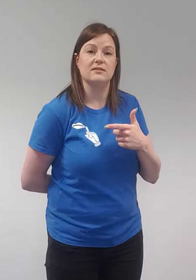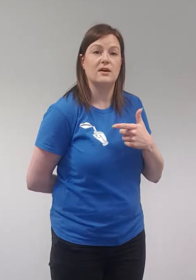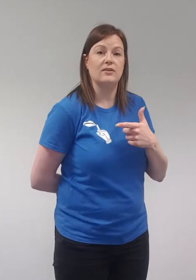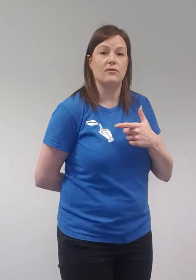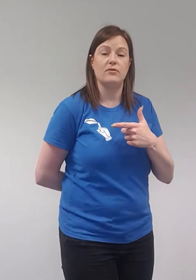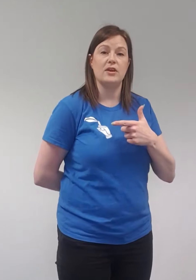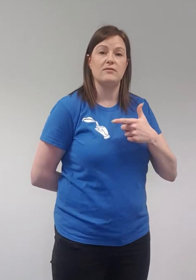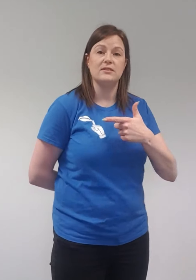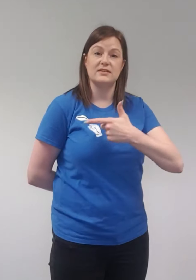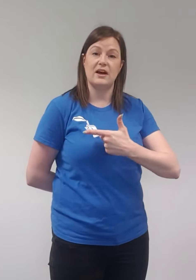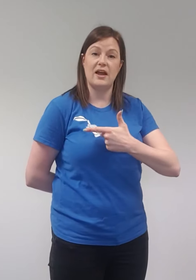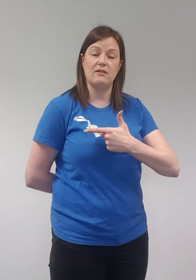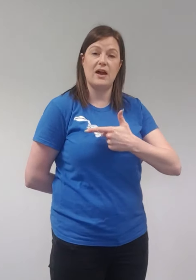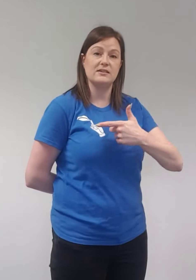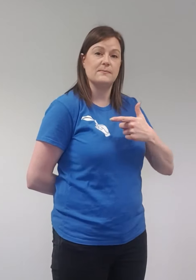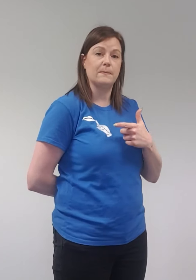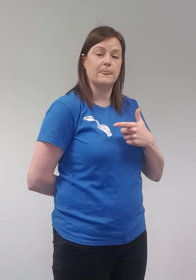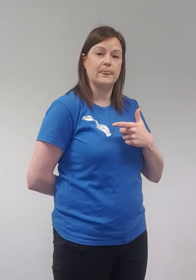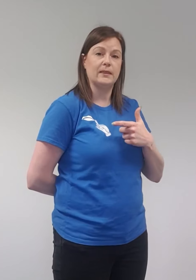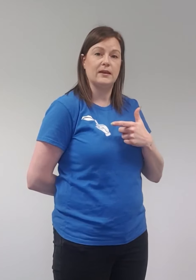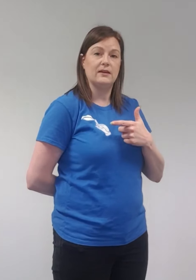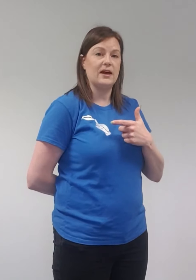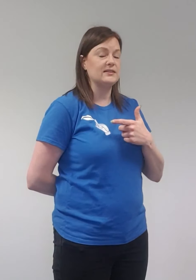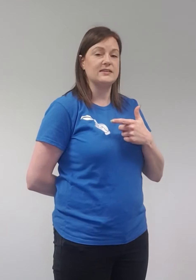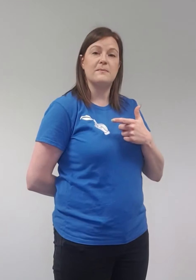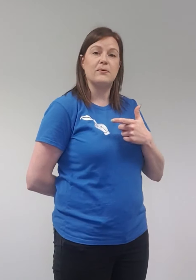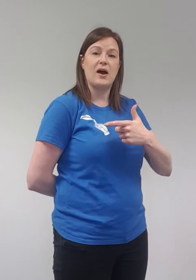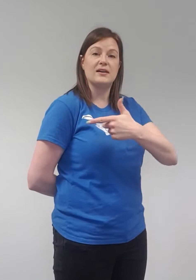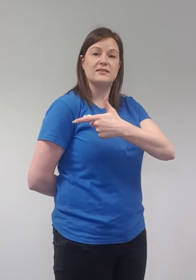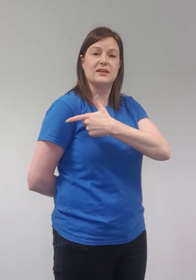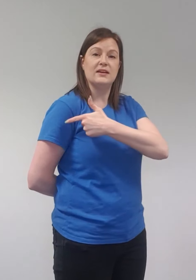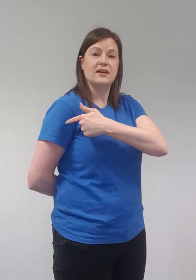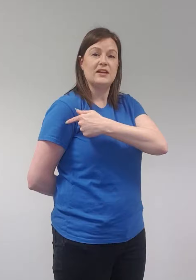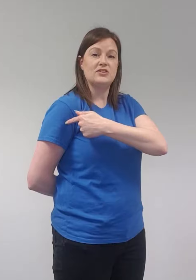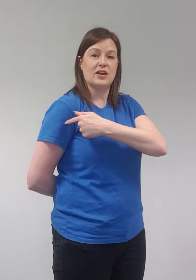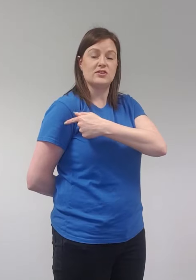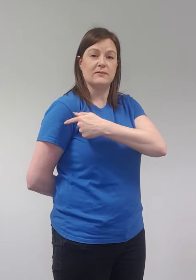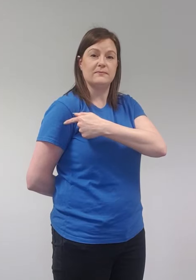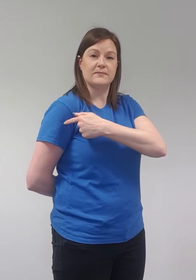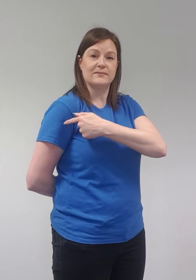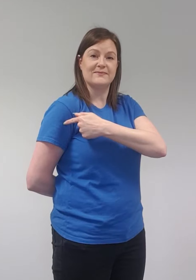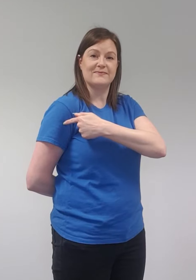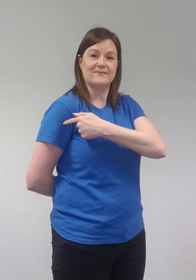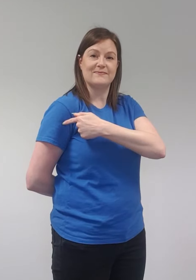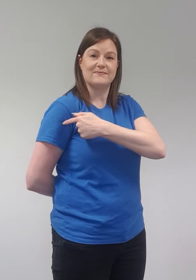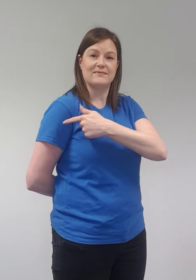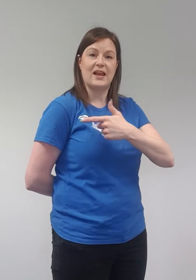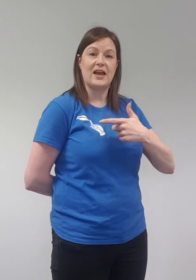side on for you. It's our L hand. And it's as simple as injection. And